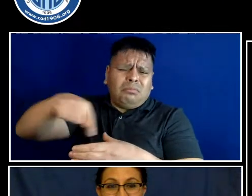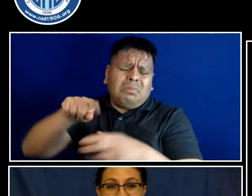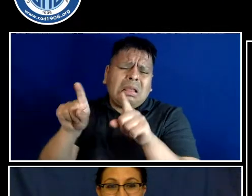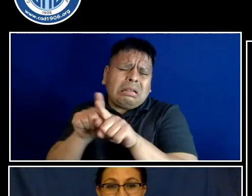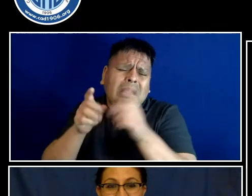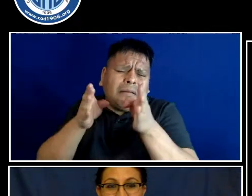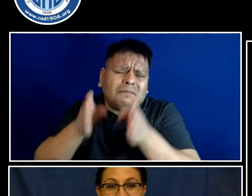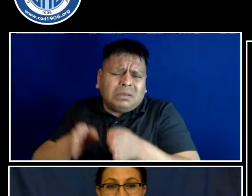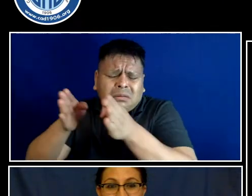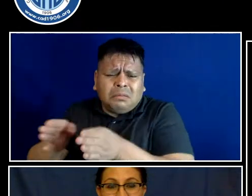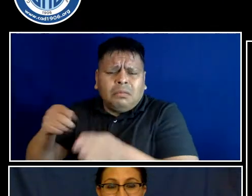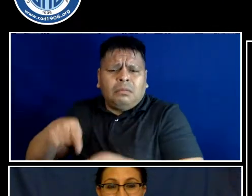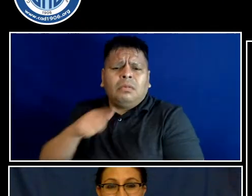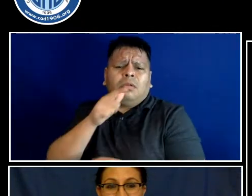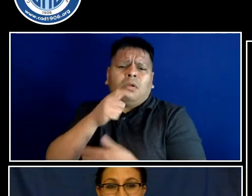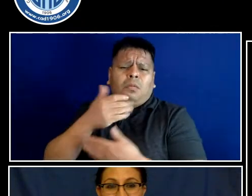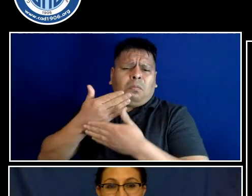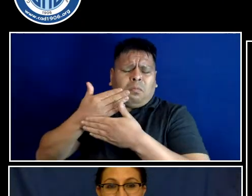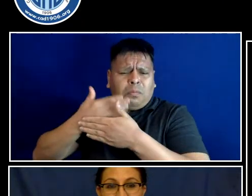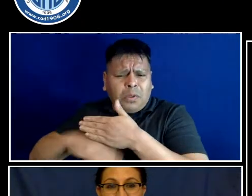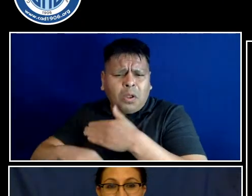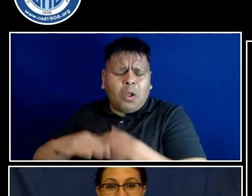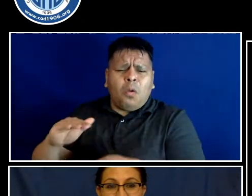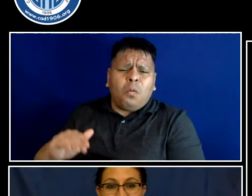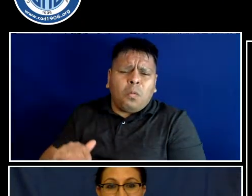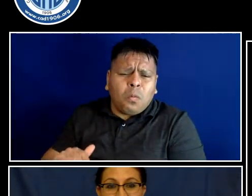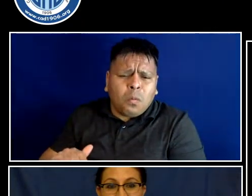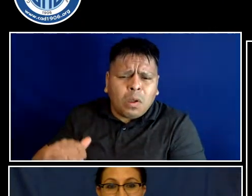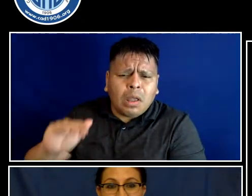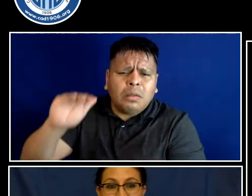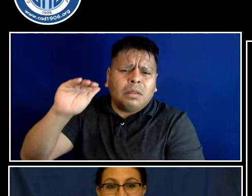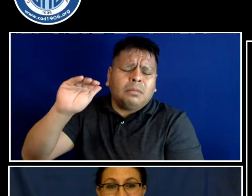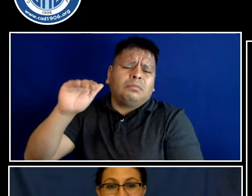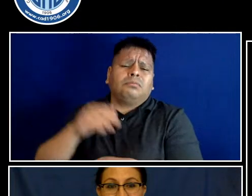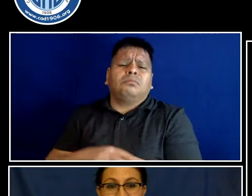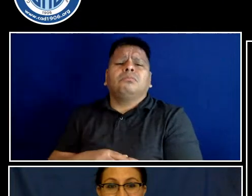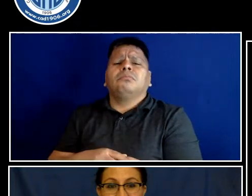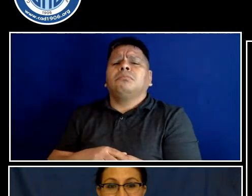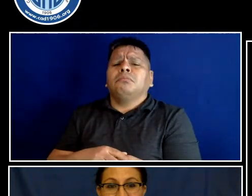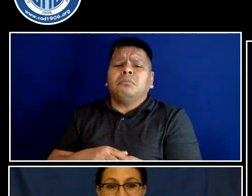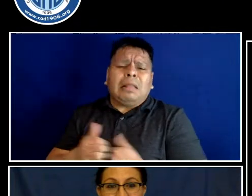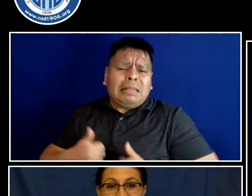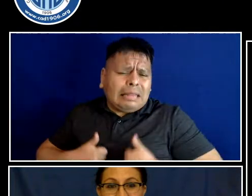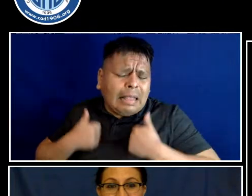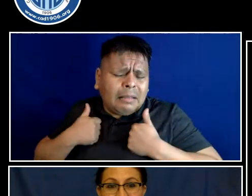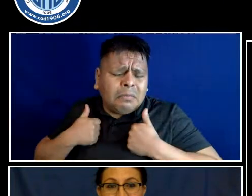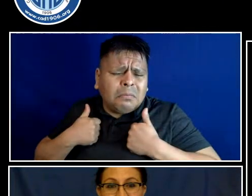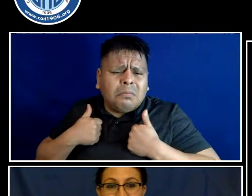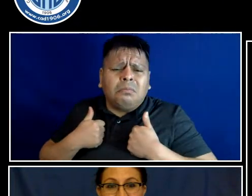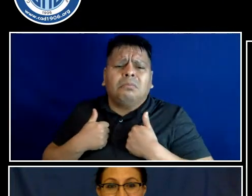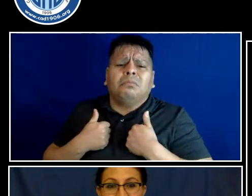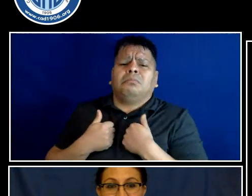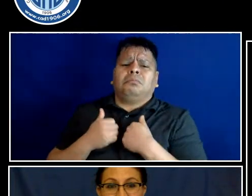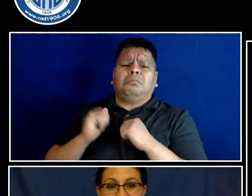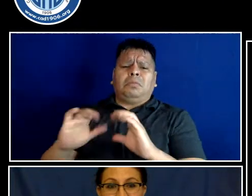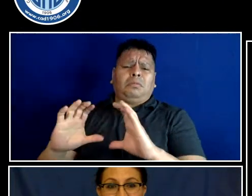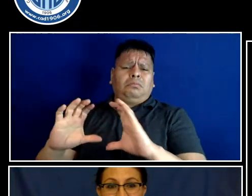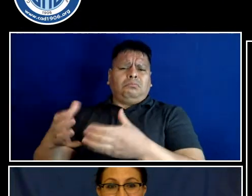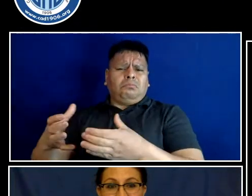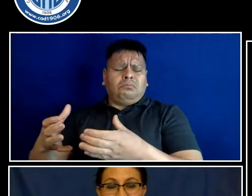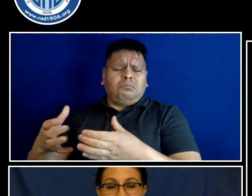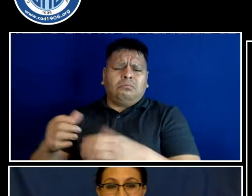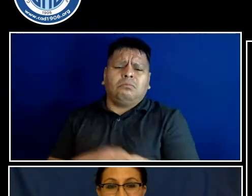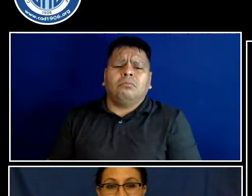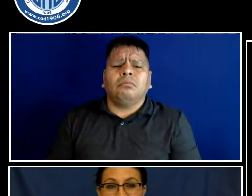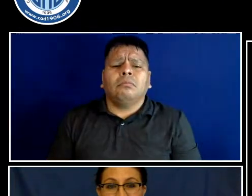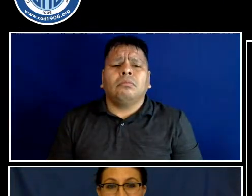Argentina, and in that general hemisphere of the planet. It identifies someone who's been born and raised in one of the countries of